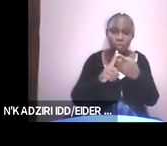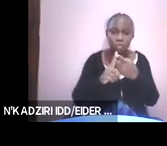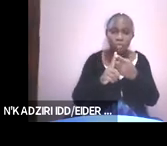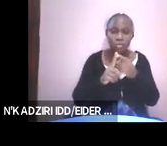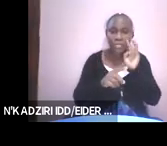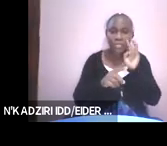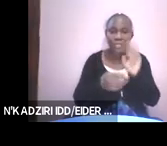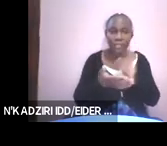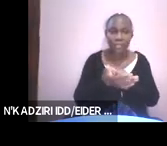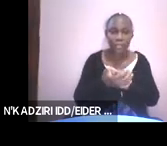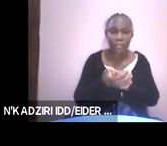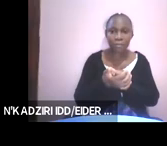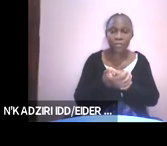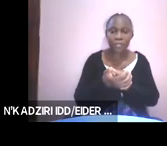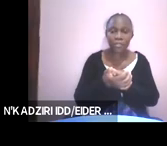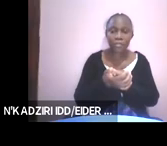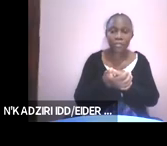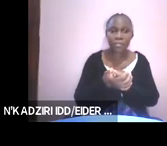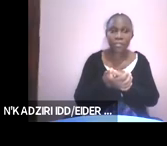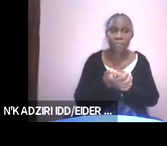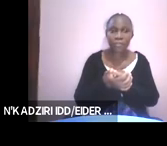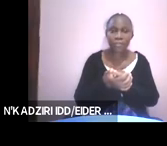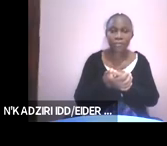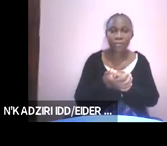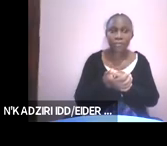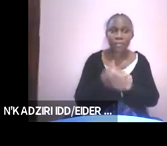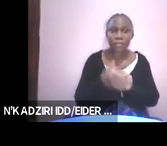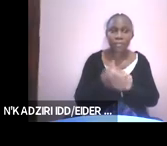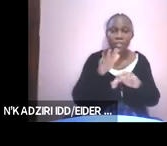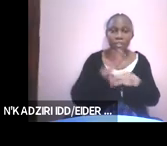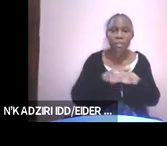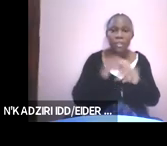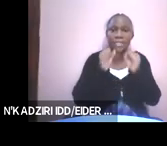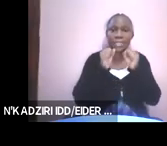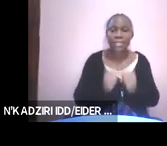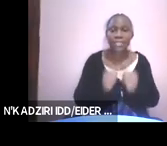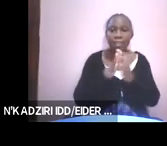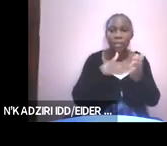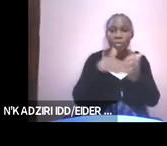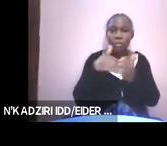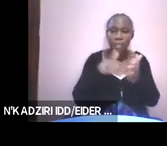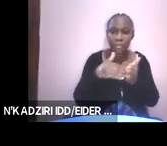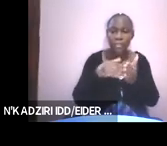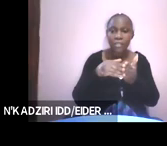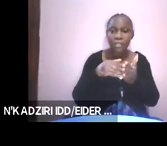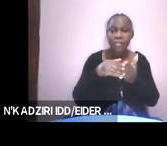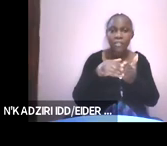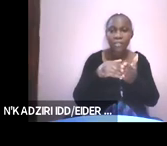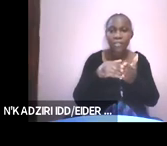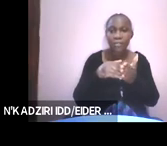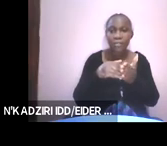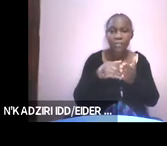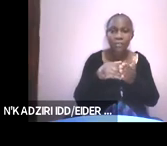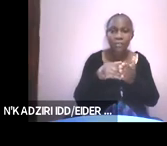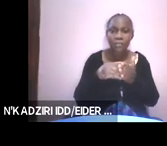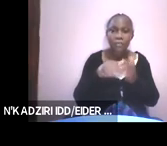So let's hear your views. What are the strengths and weaknesses of the preprint? What assumptions are the authors making that